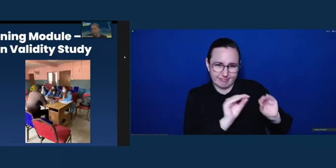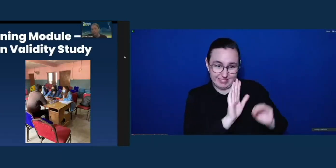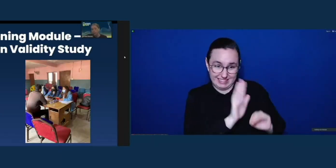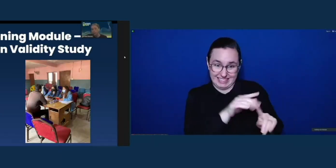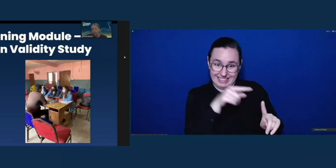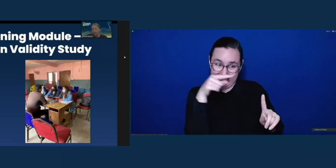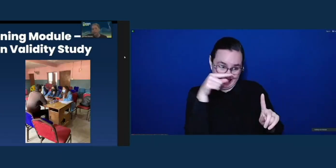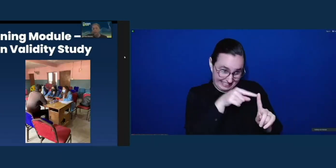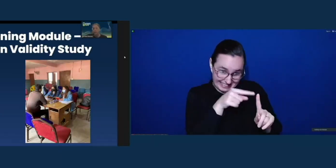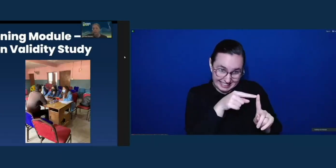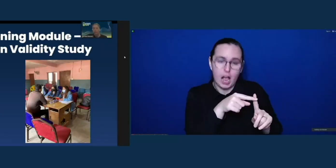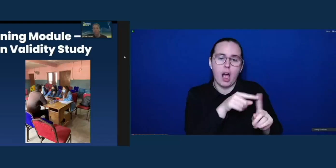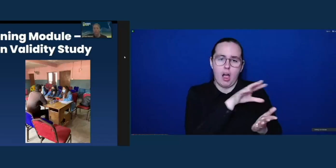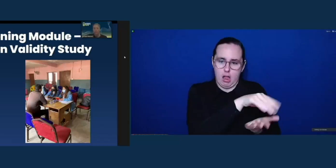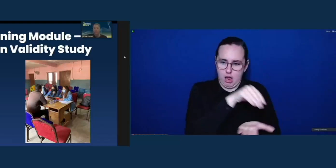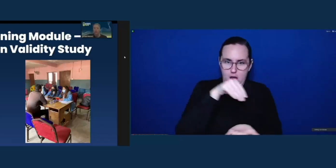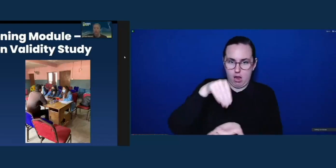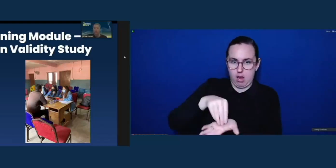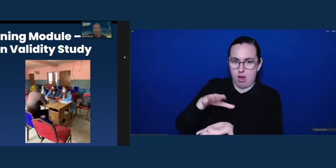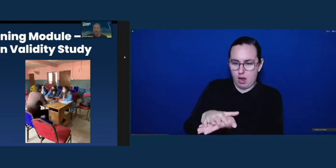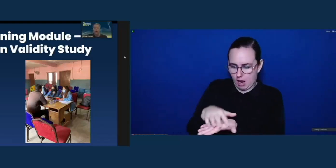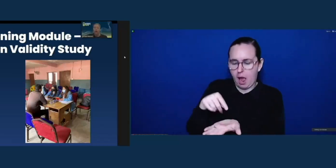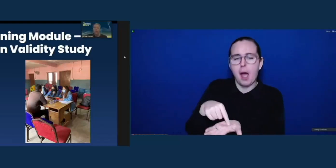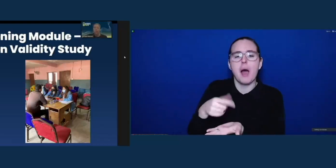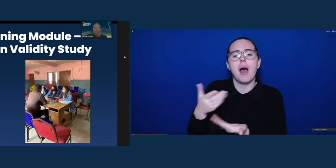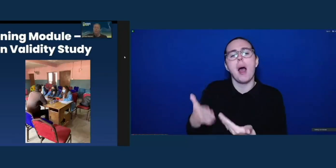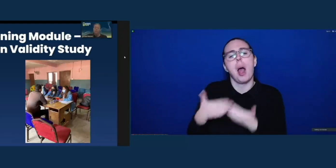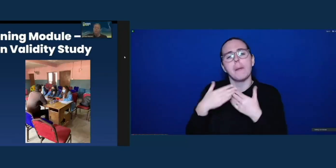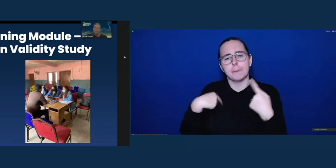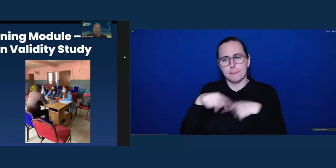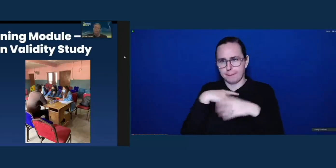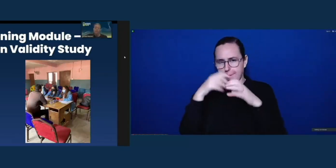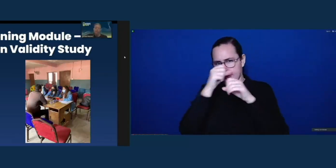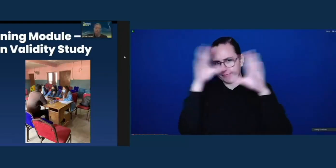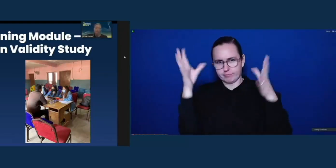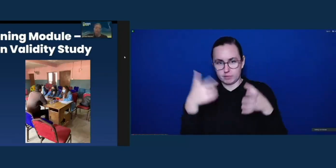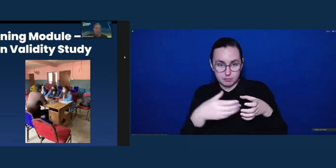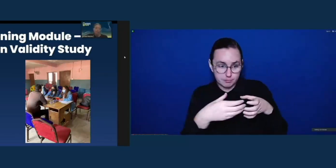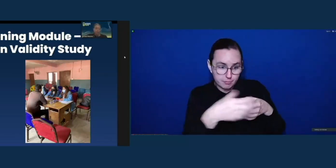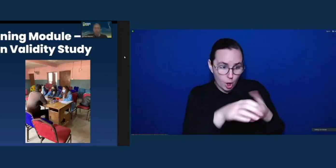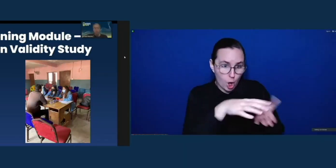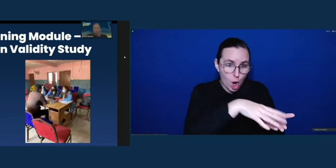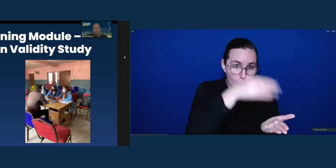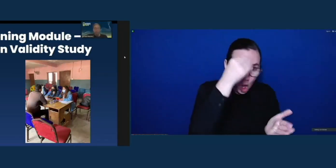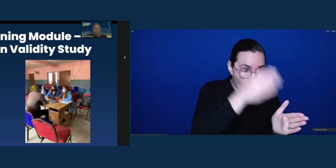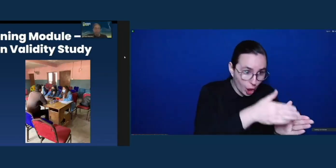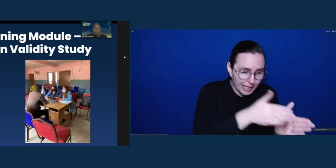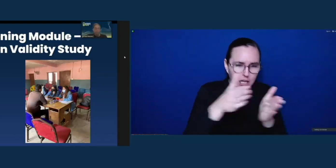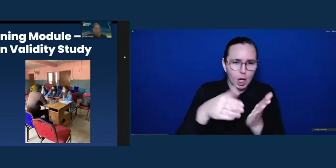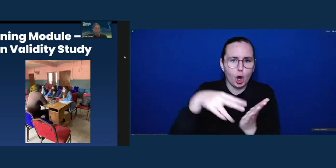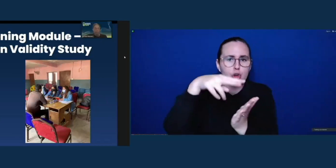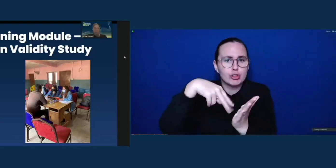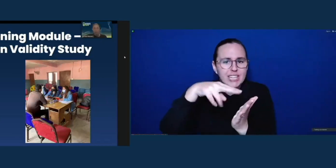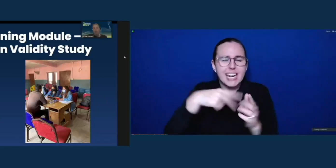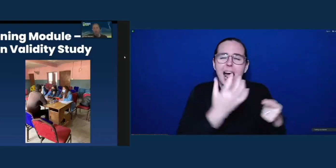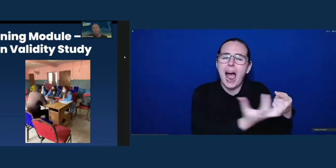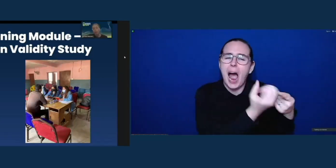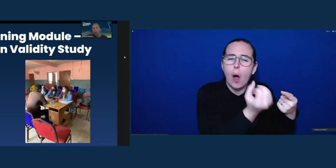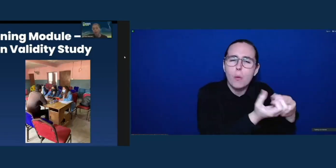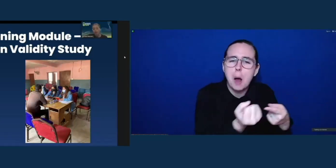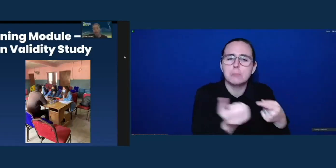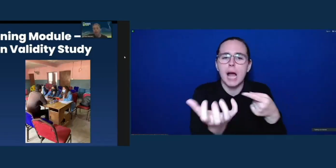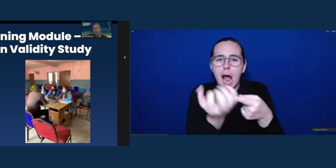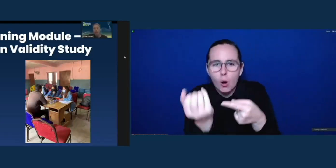learners and reading outcomes in Nepal. So there will be, that report, as I mentioned, will be released in August or